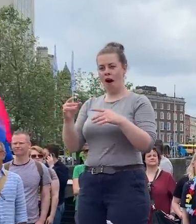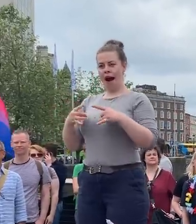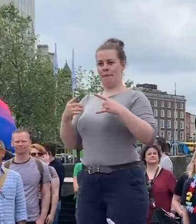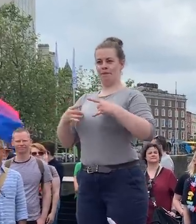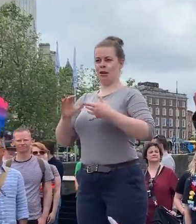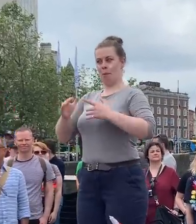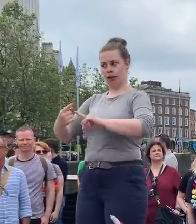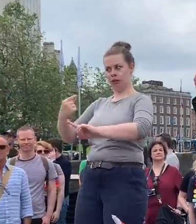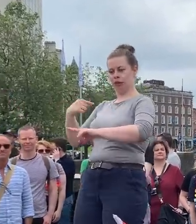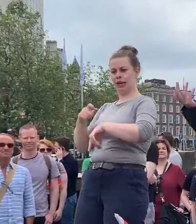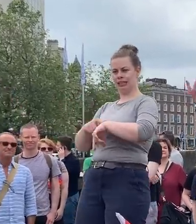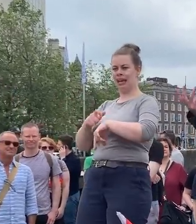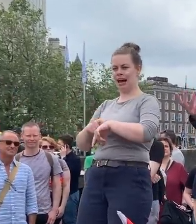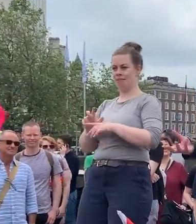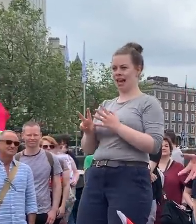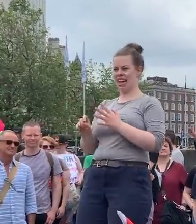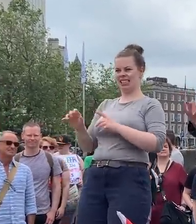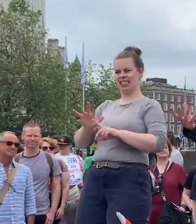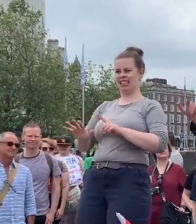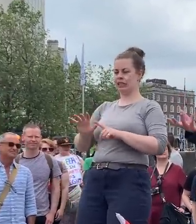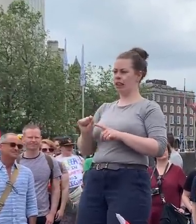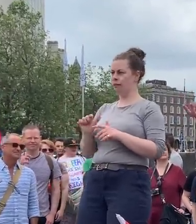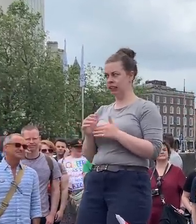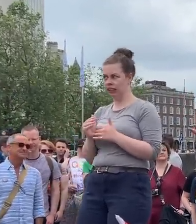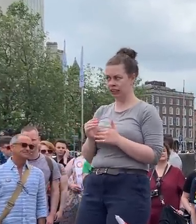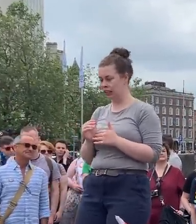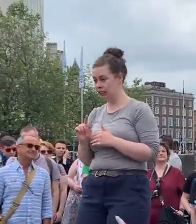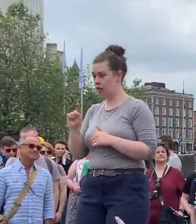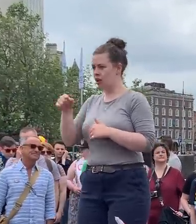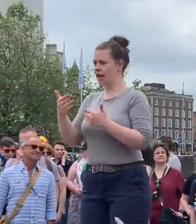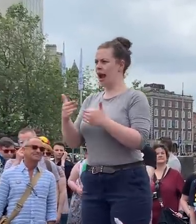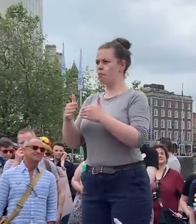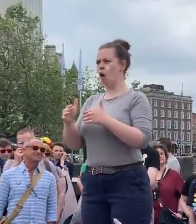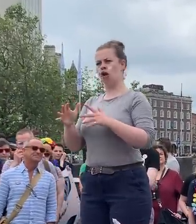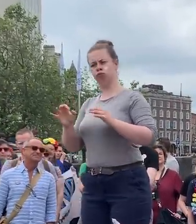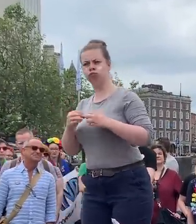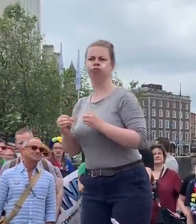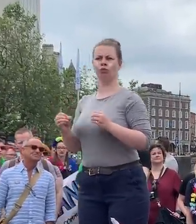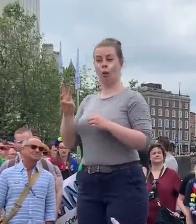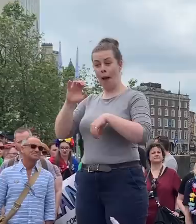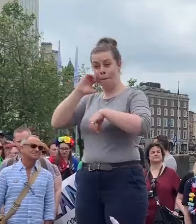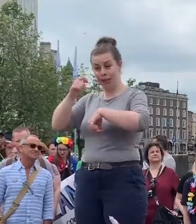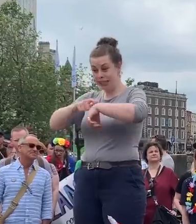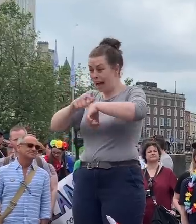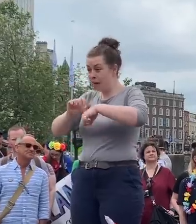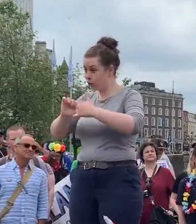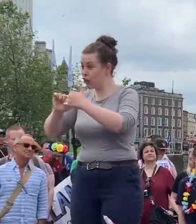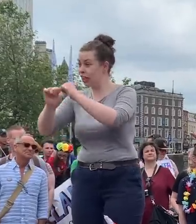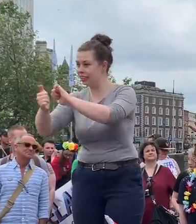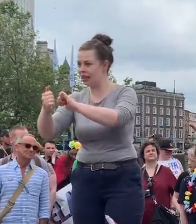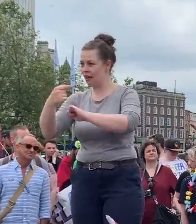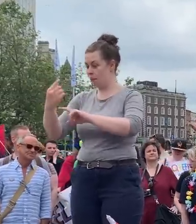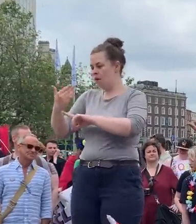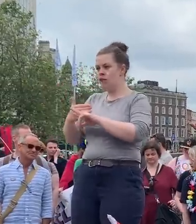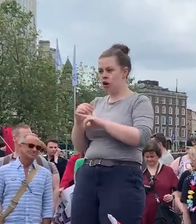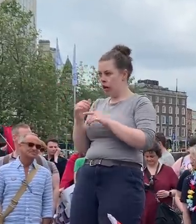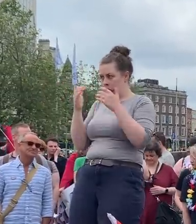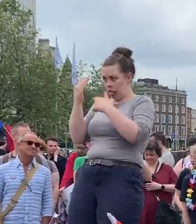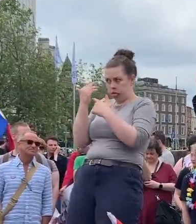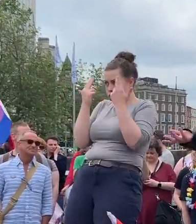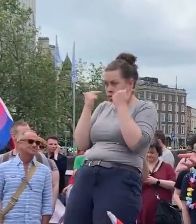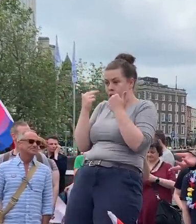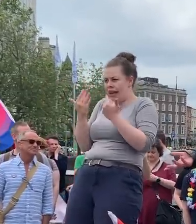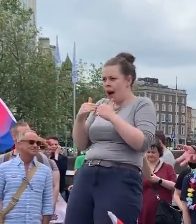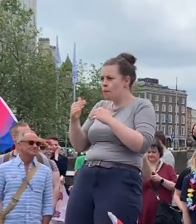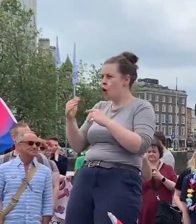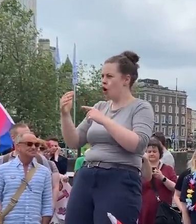and much more high spirit, because the times were changing. And we were winning battles. We were winning battles by this stage